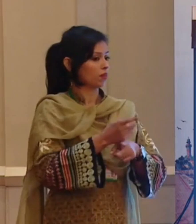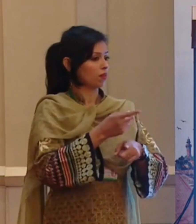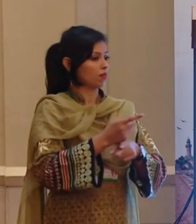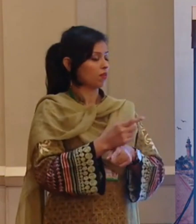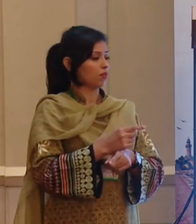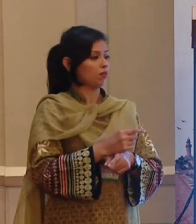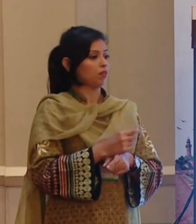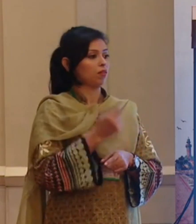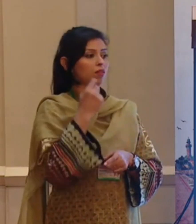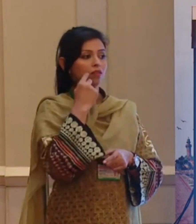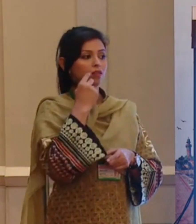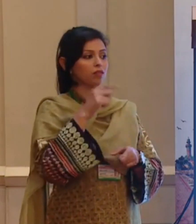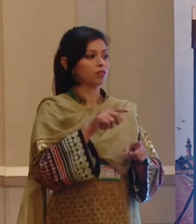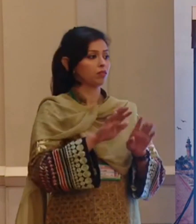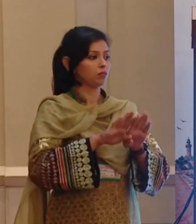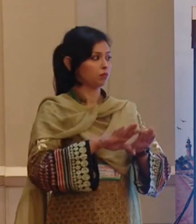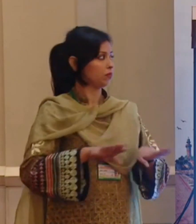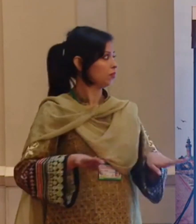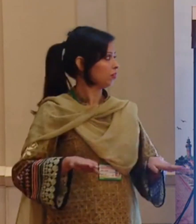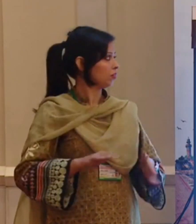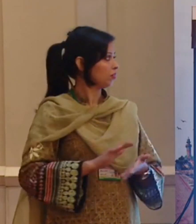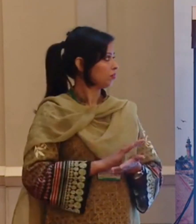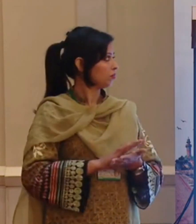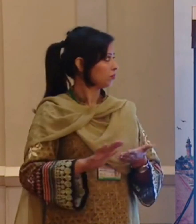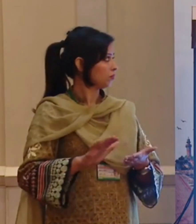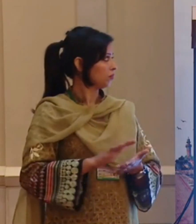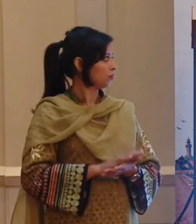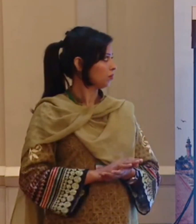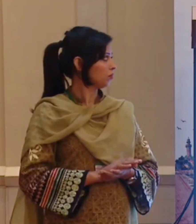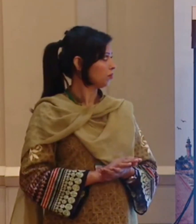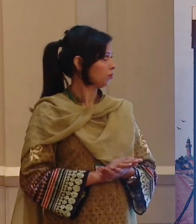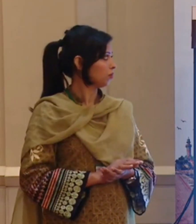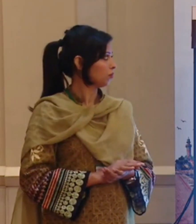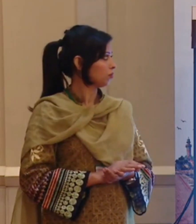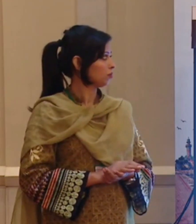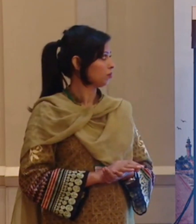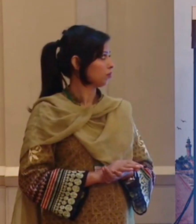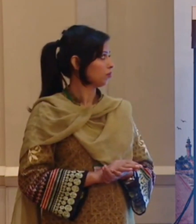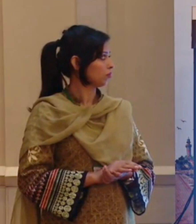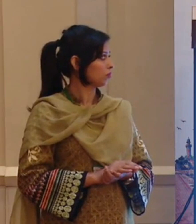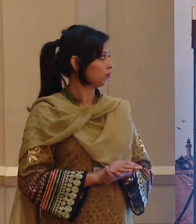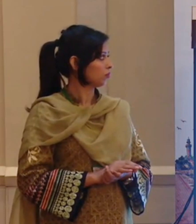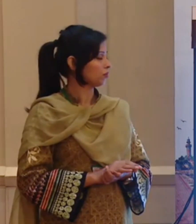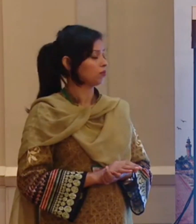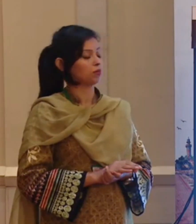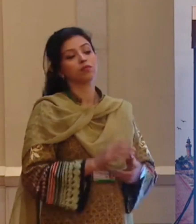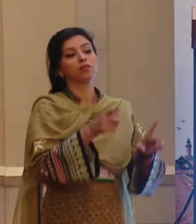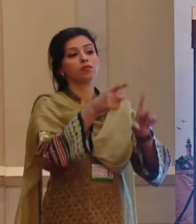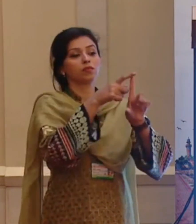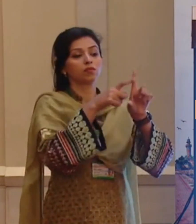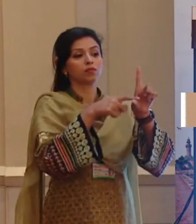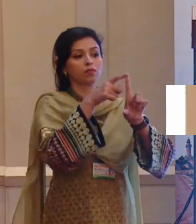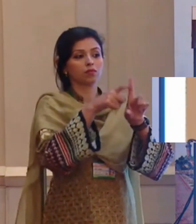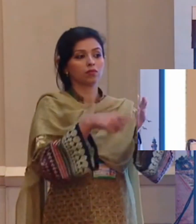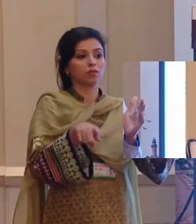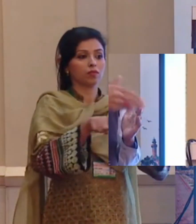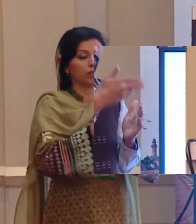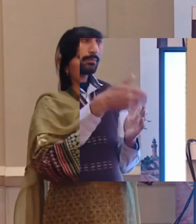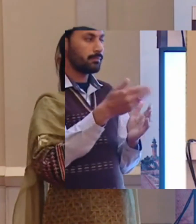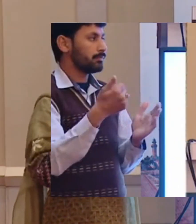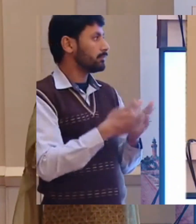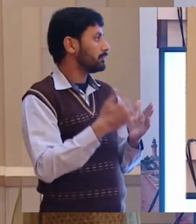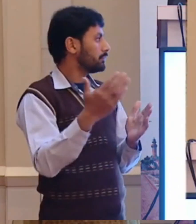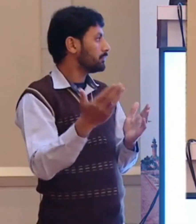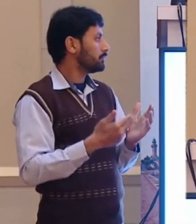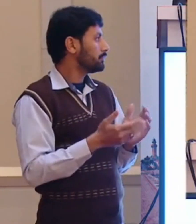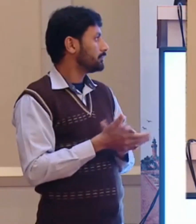plates, you can apply on the septum. That micro plates can make the septum absolutely straight as you desire.